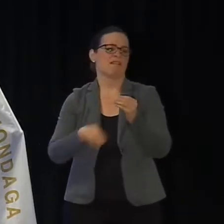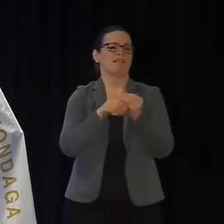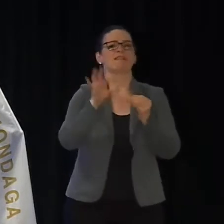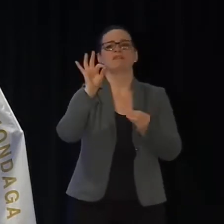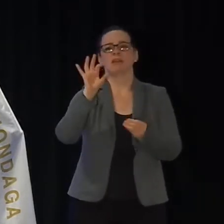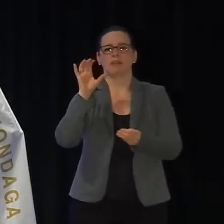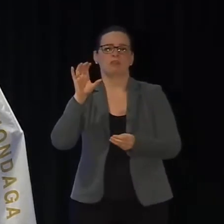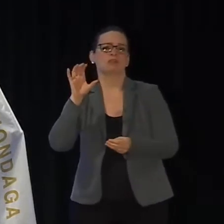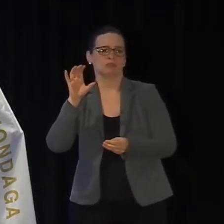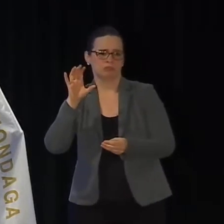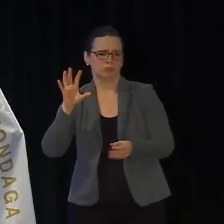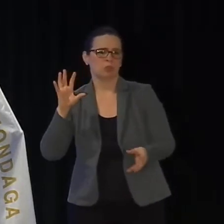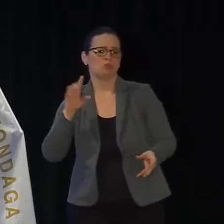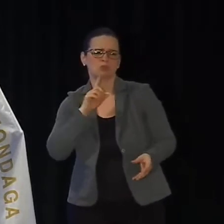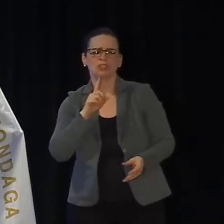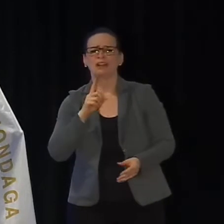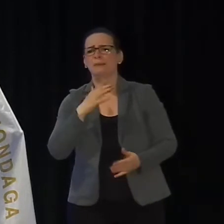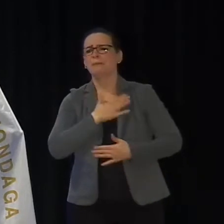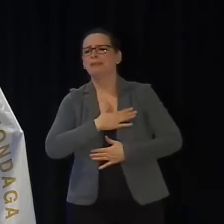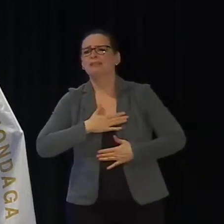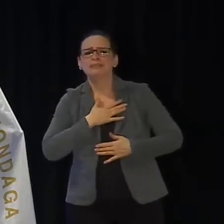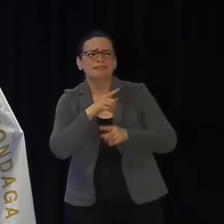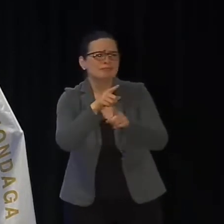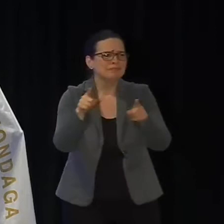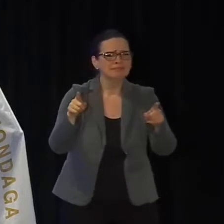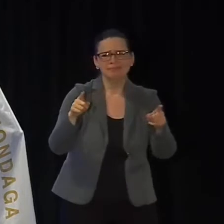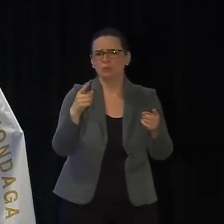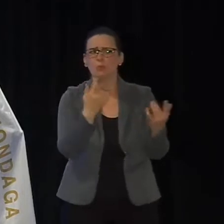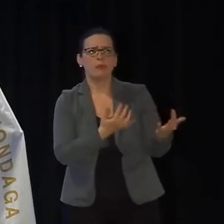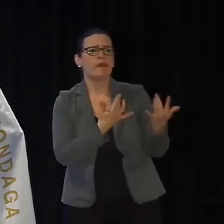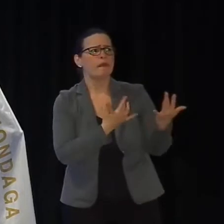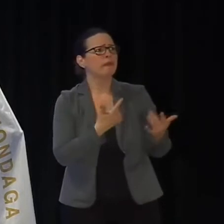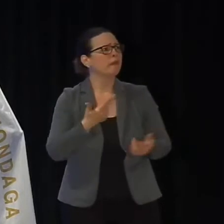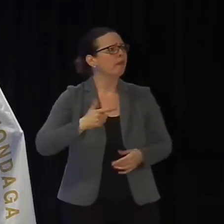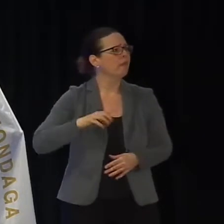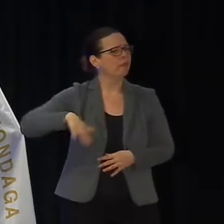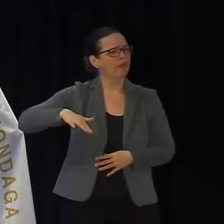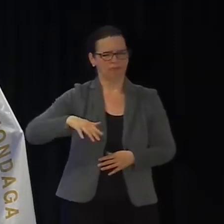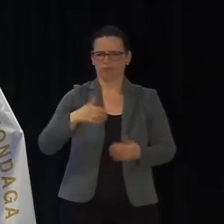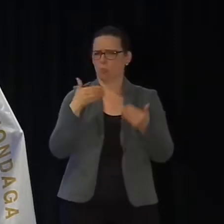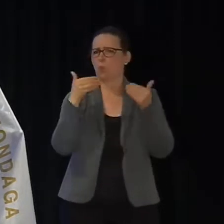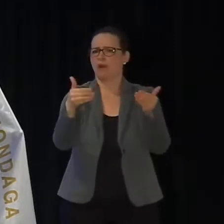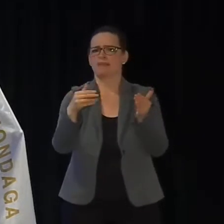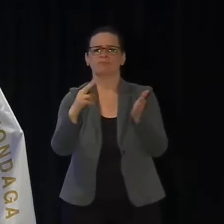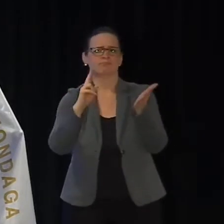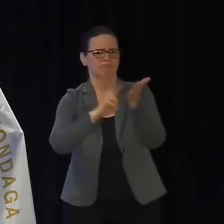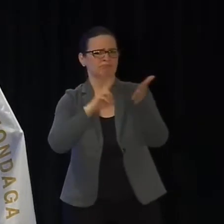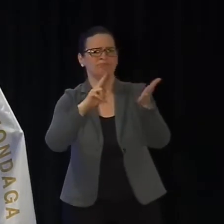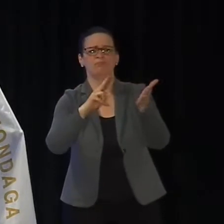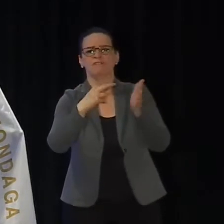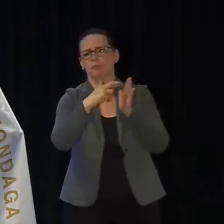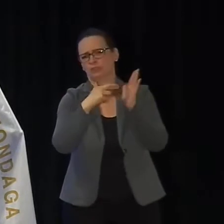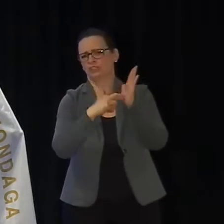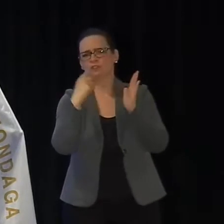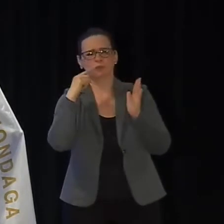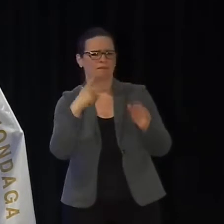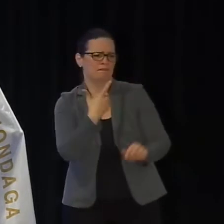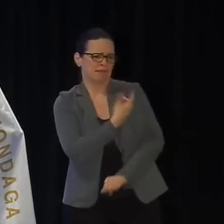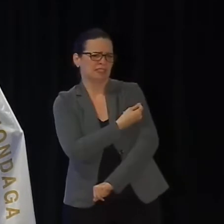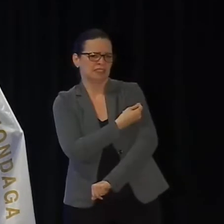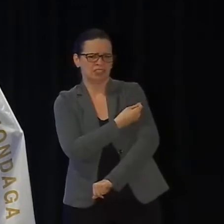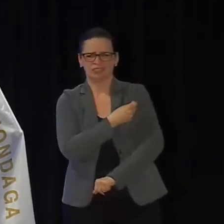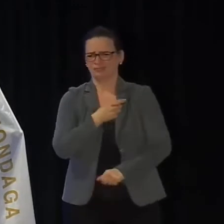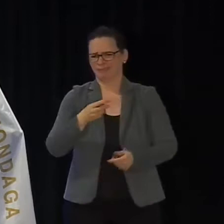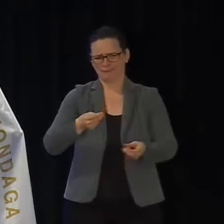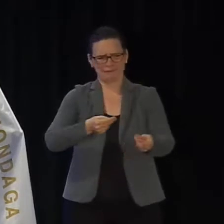get vaccinated. For those who are in the 30 to 40 demographics specifically, it's your turn to get vaccinated and do